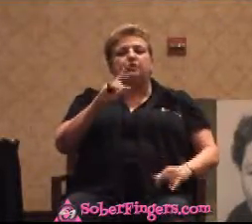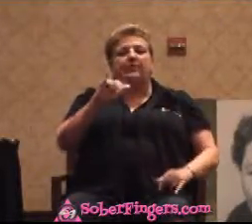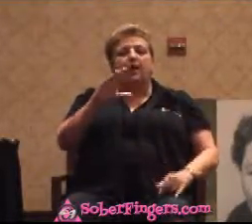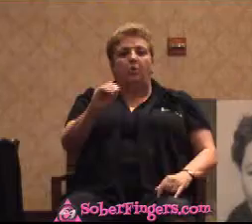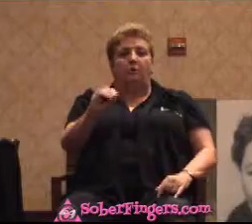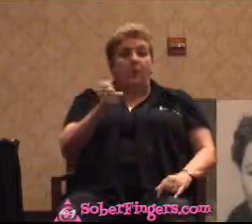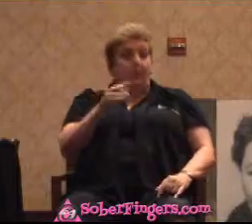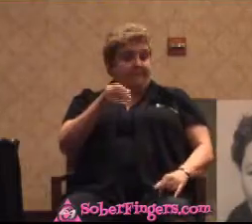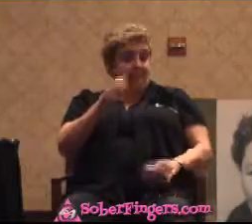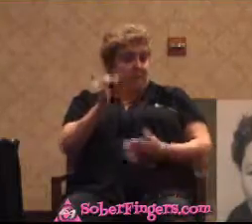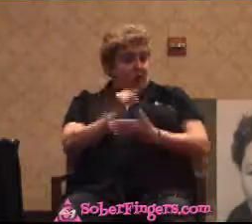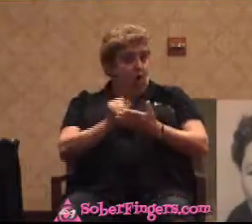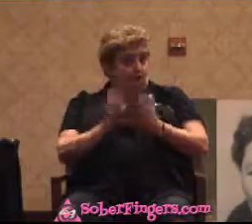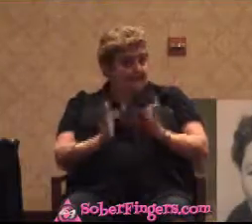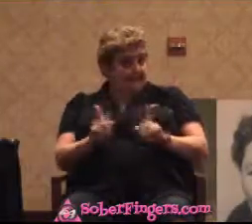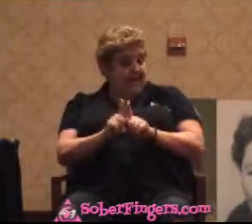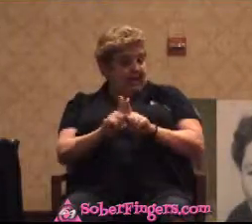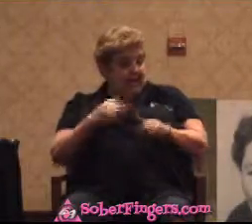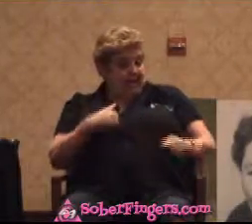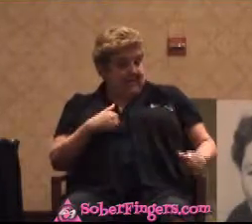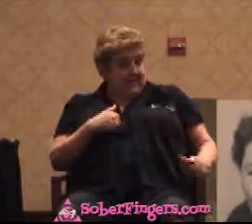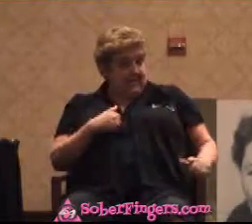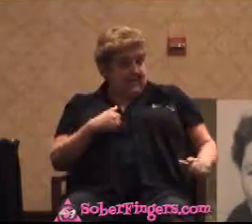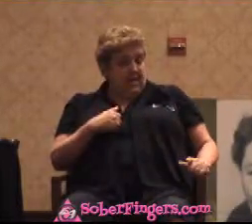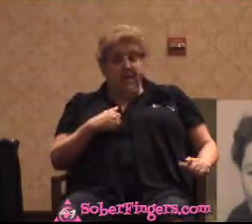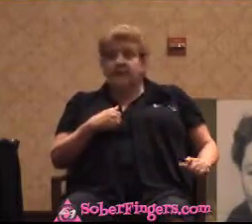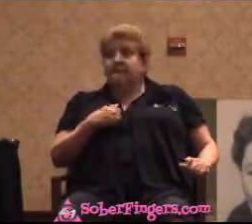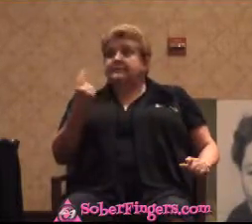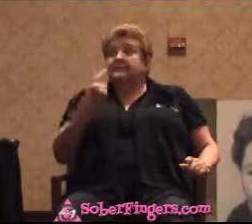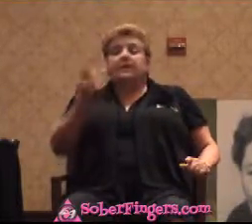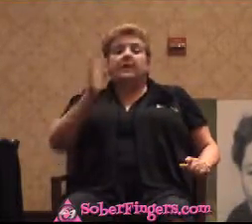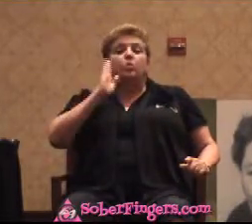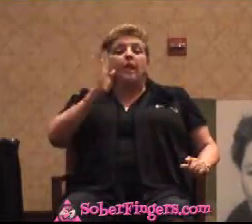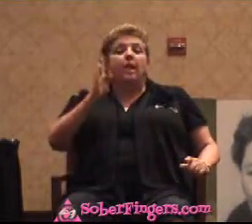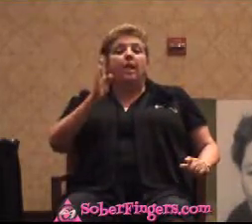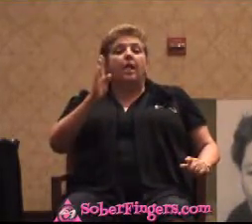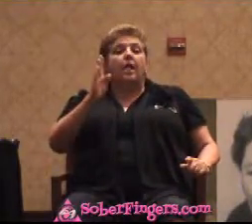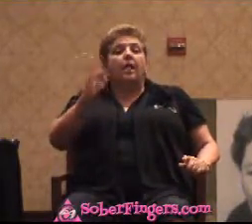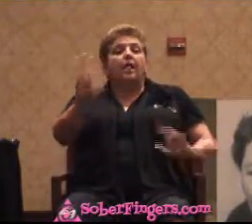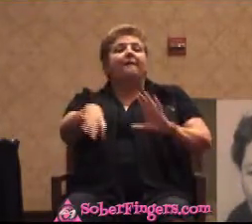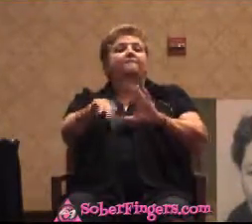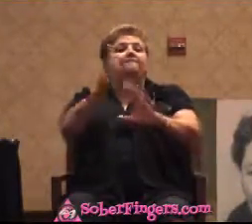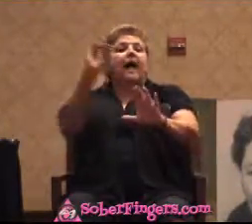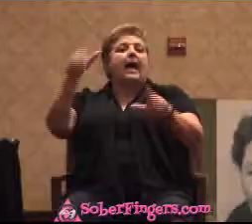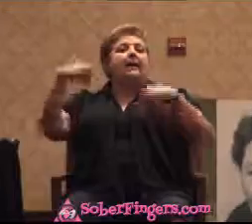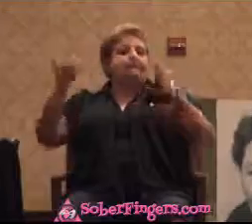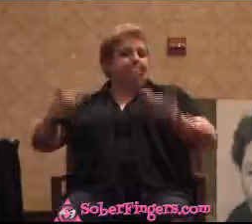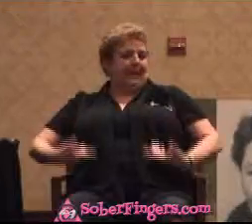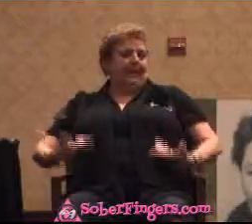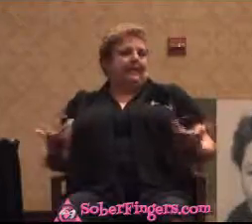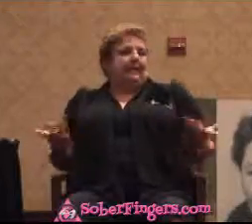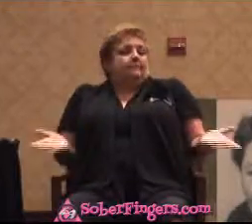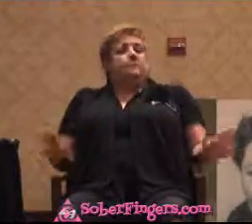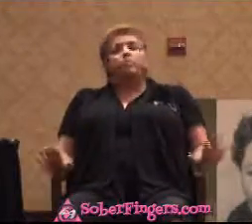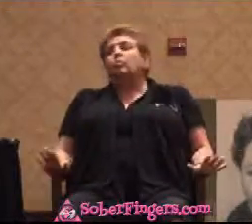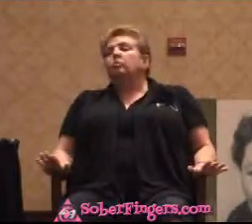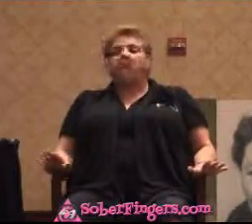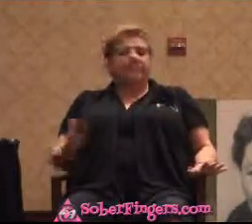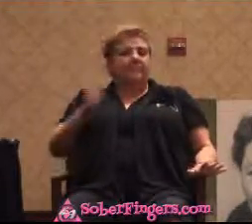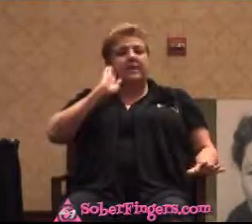I am, surely the day is going to come when somebody is just going to discover me. They're just going to discover me.